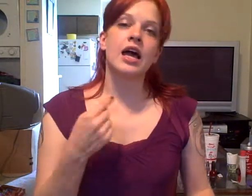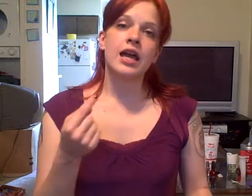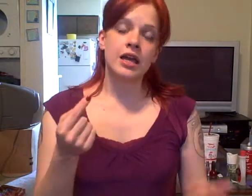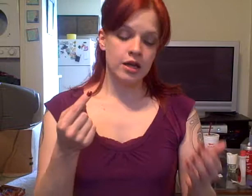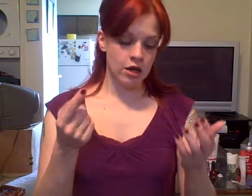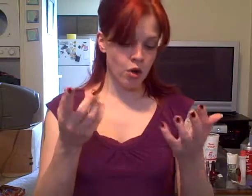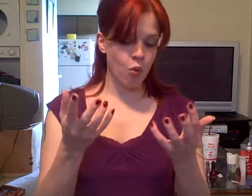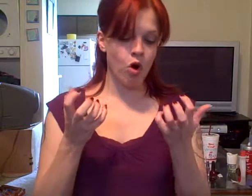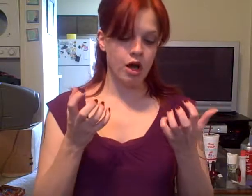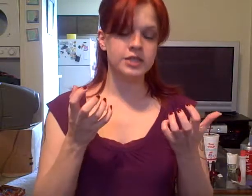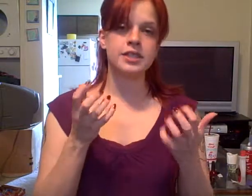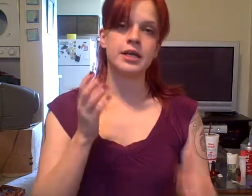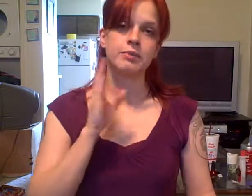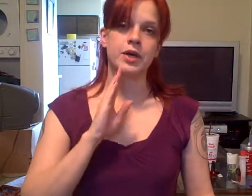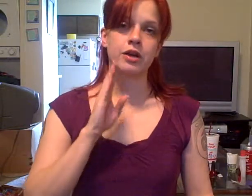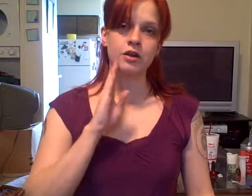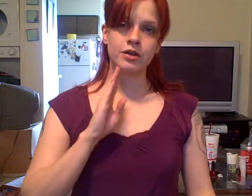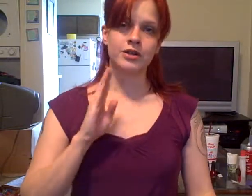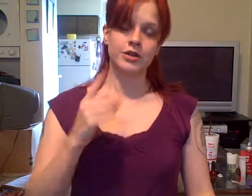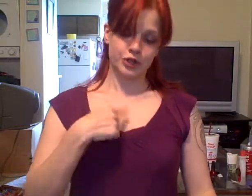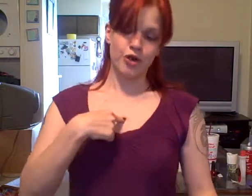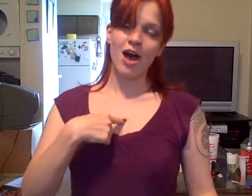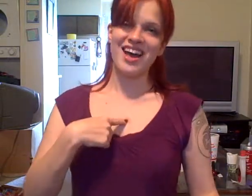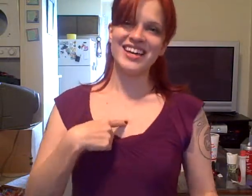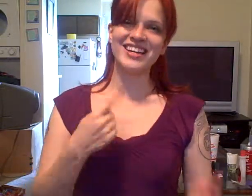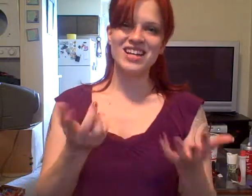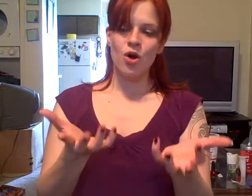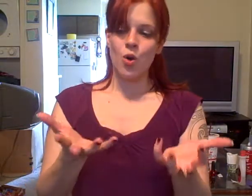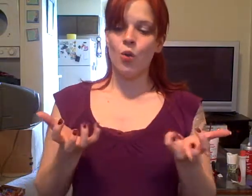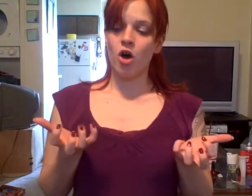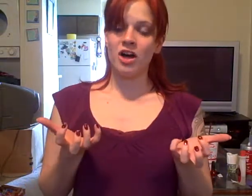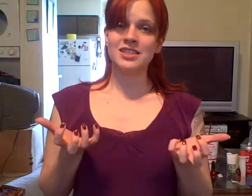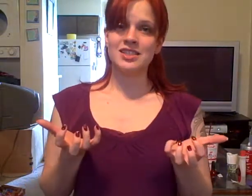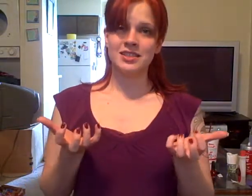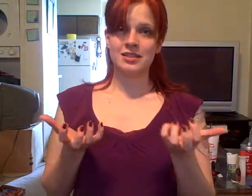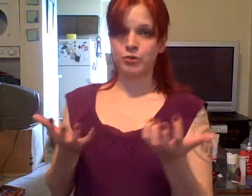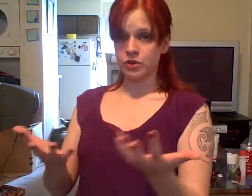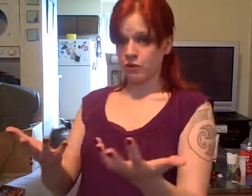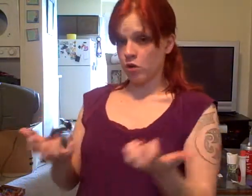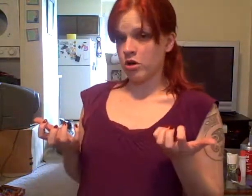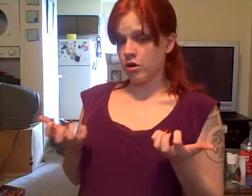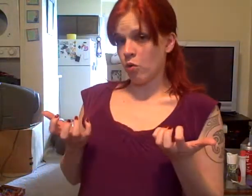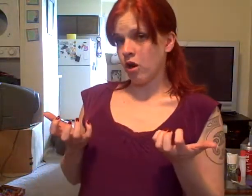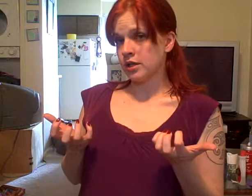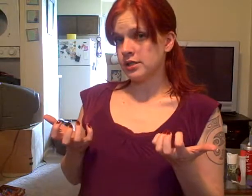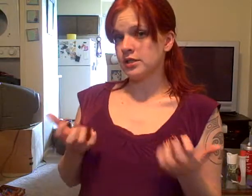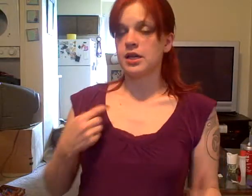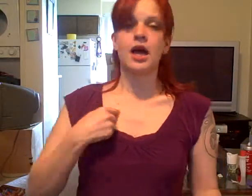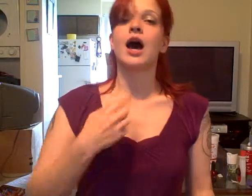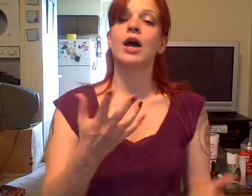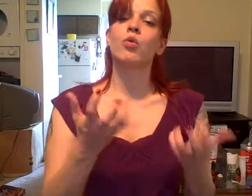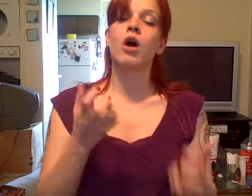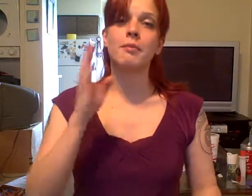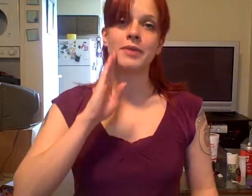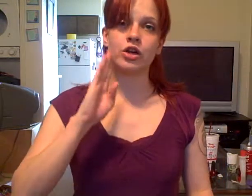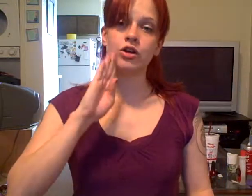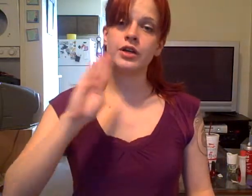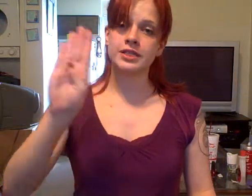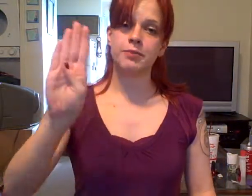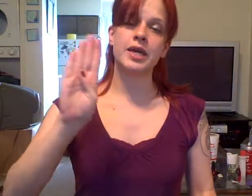I want beer. So you know, I want, pulls forward, want. I want beer is a B,